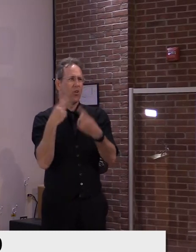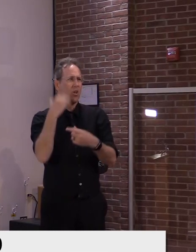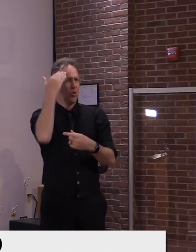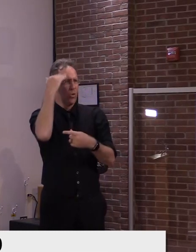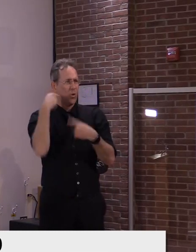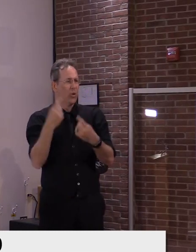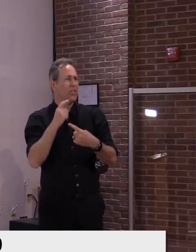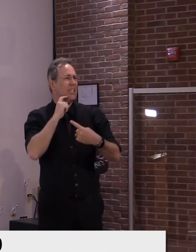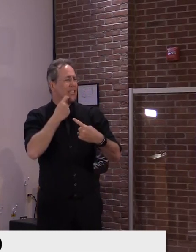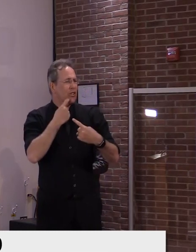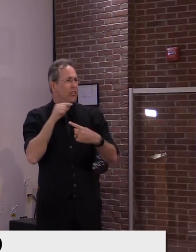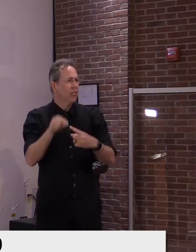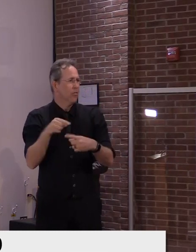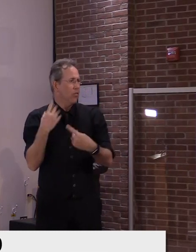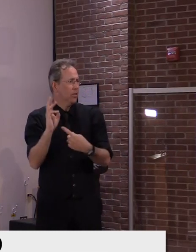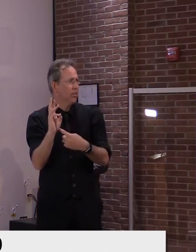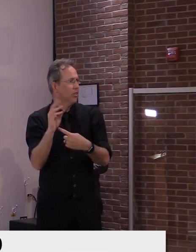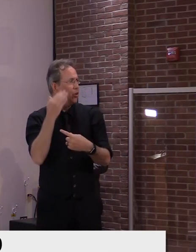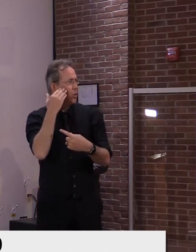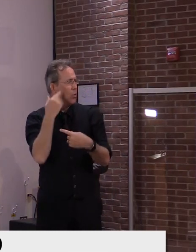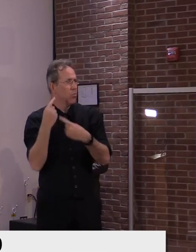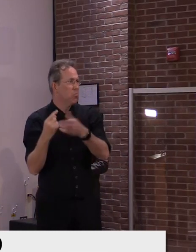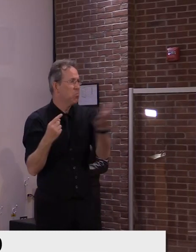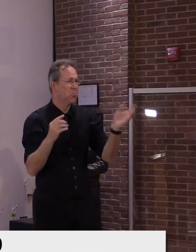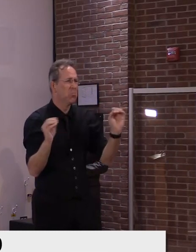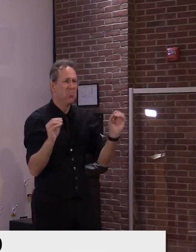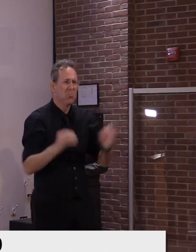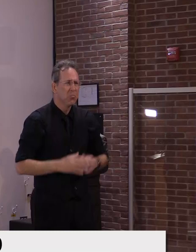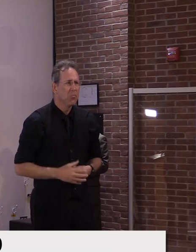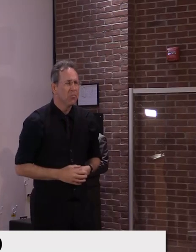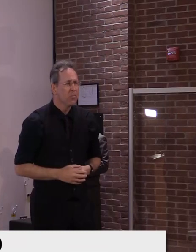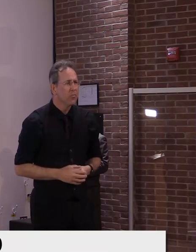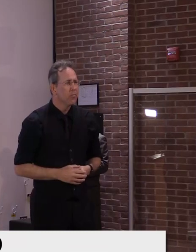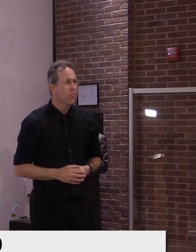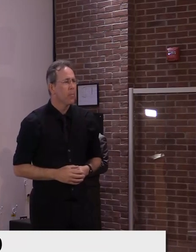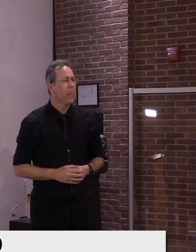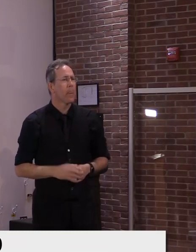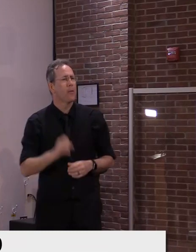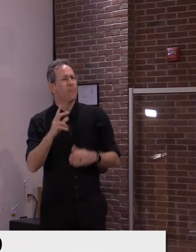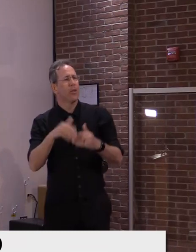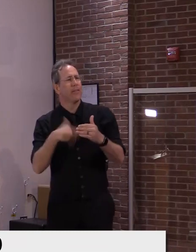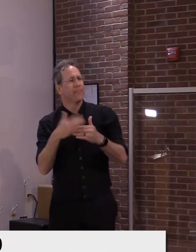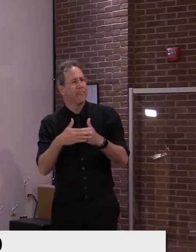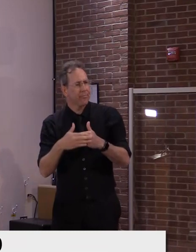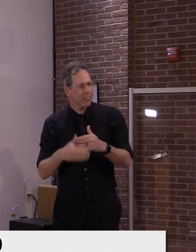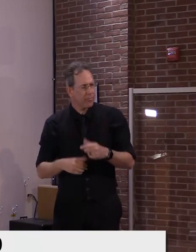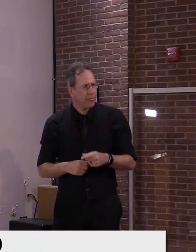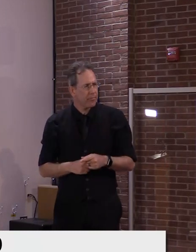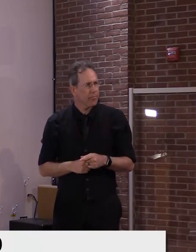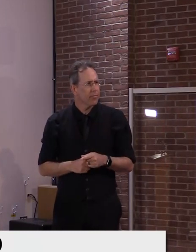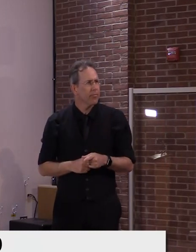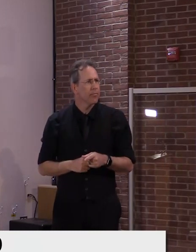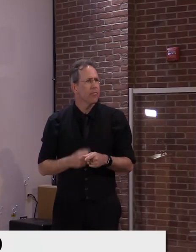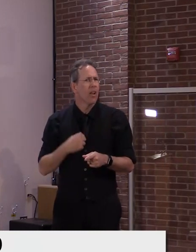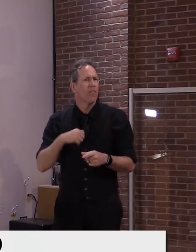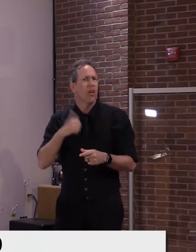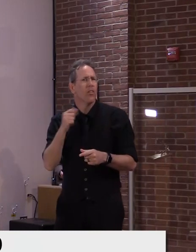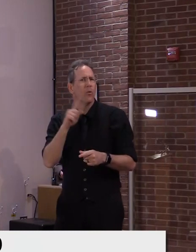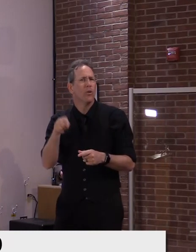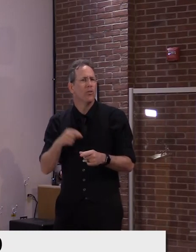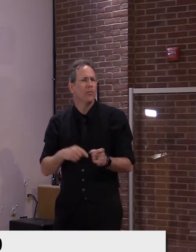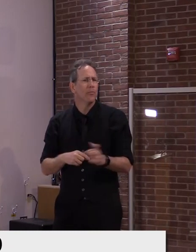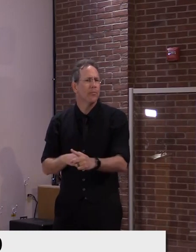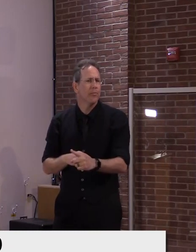Okay. And lastly, I think it was Liz Murray from the Free Press last time asked about a breakdown